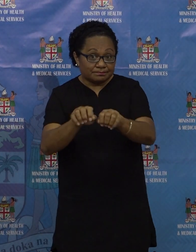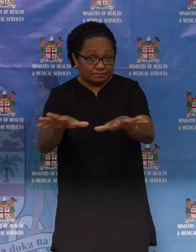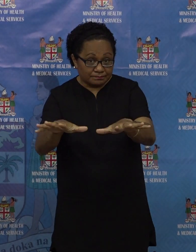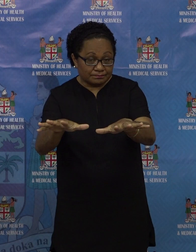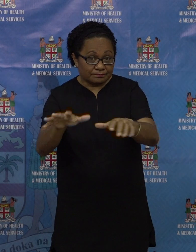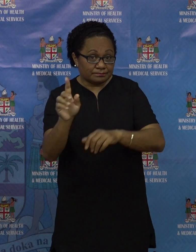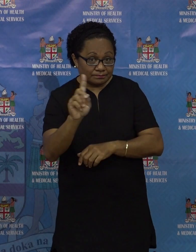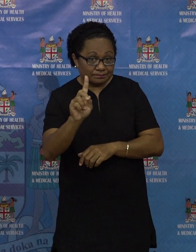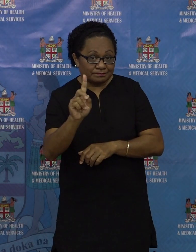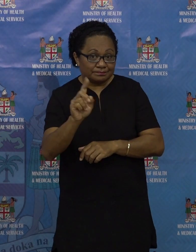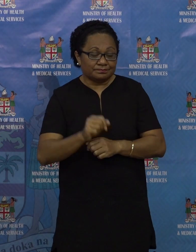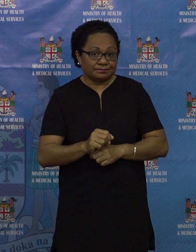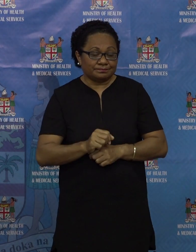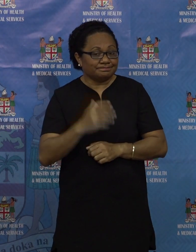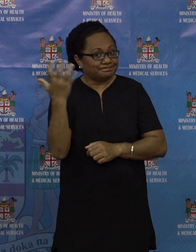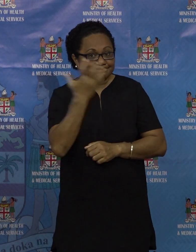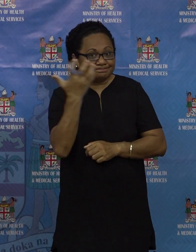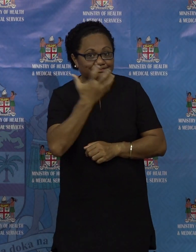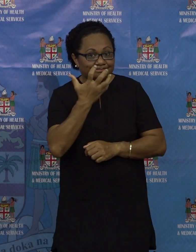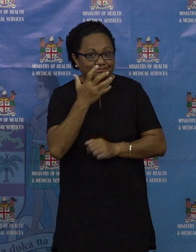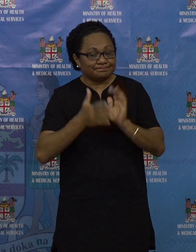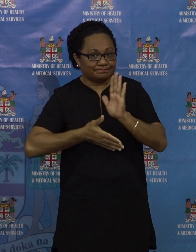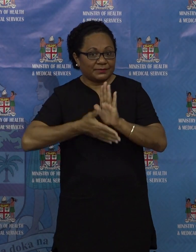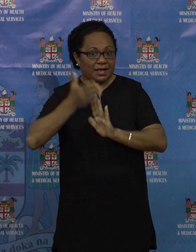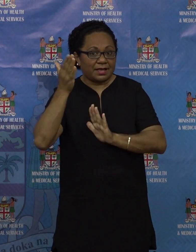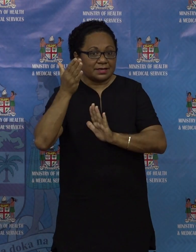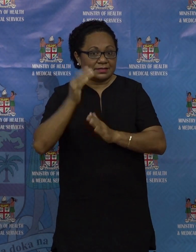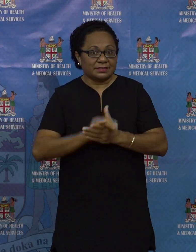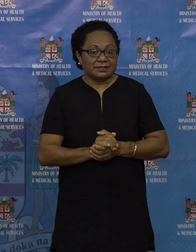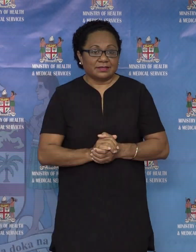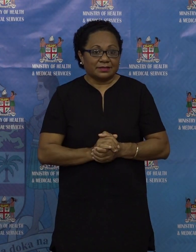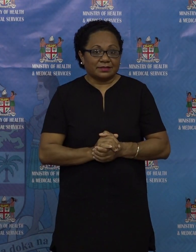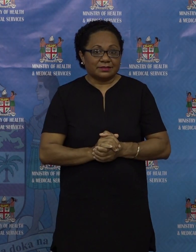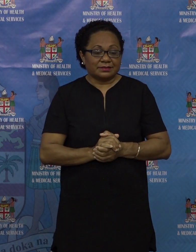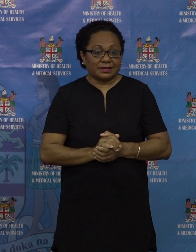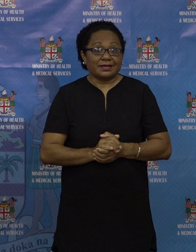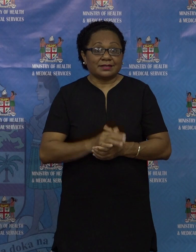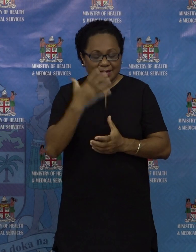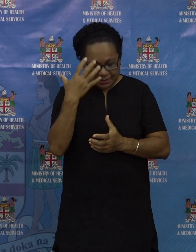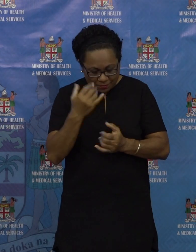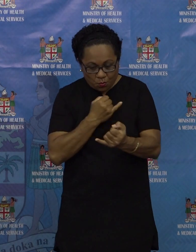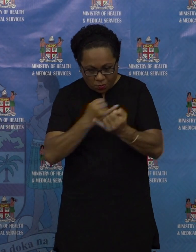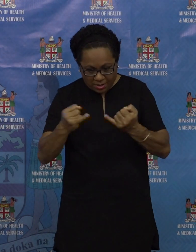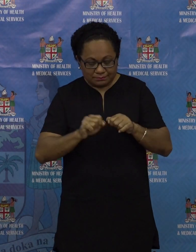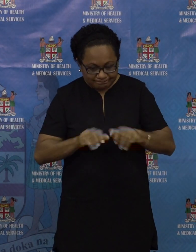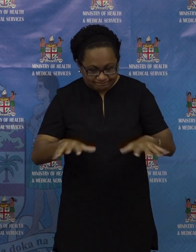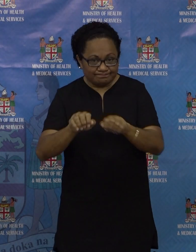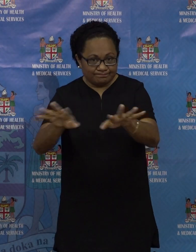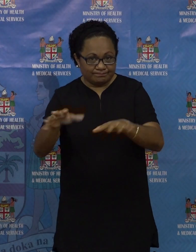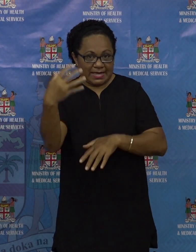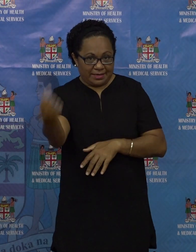divisions remains extremely high, with significant community transmission of the virus.